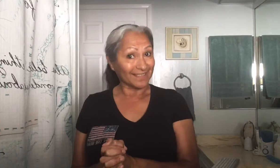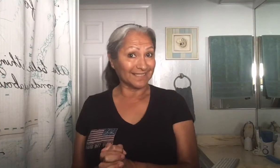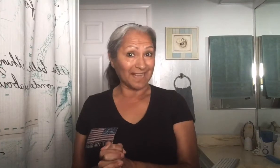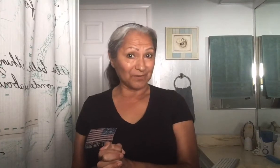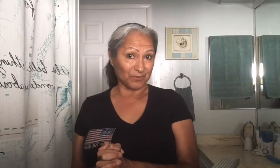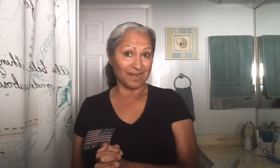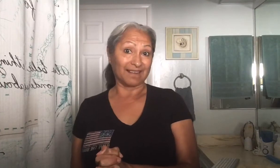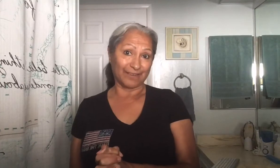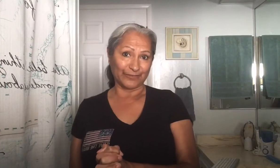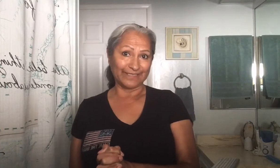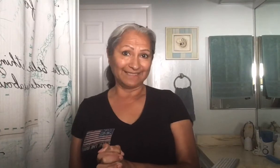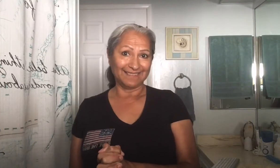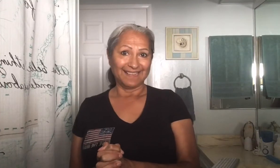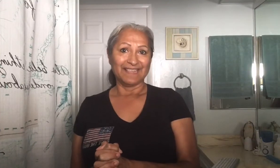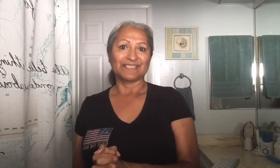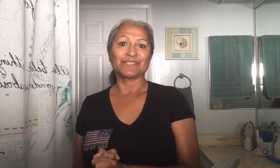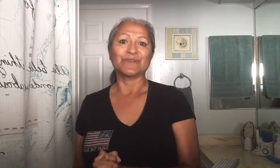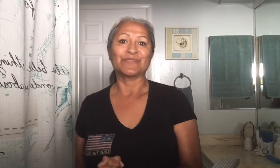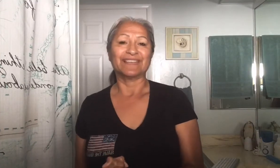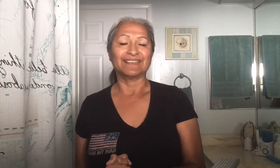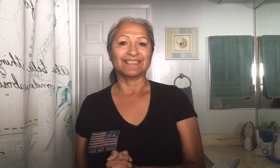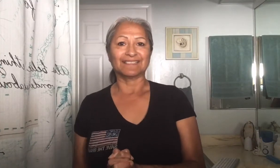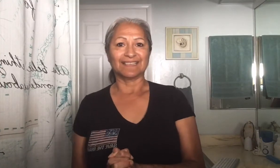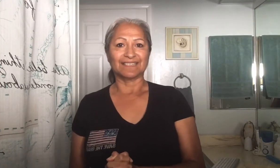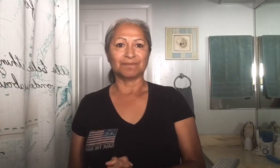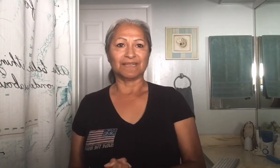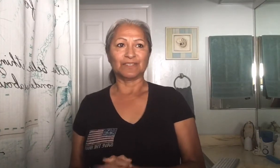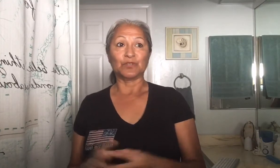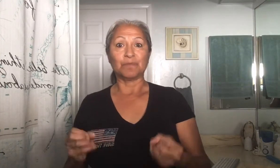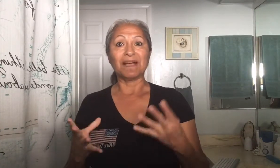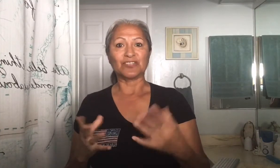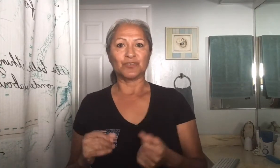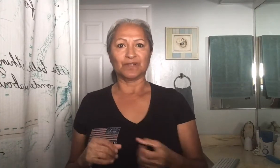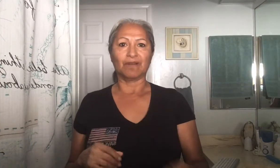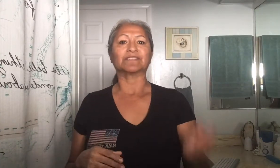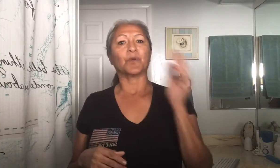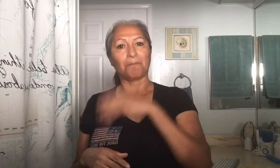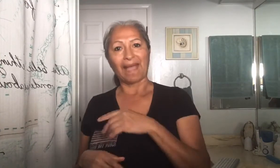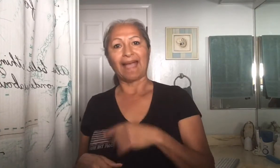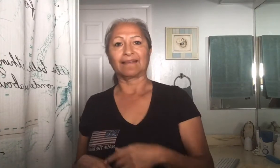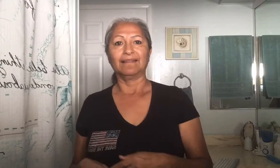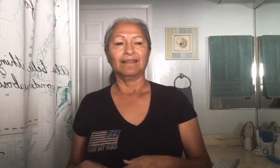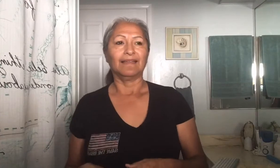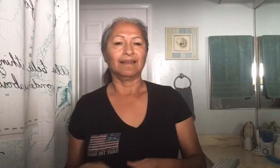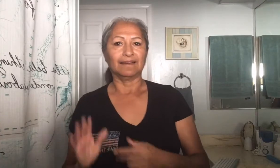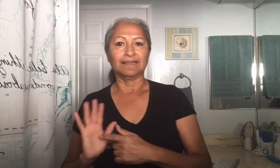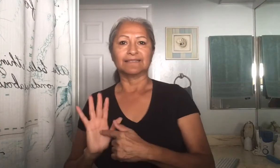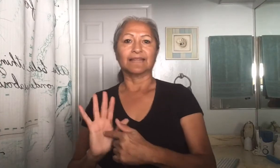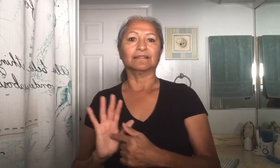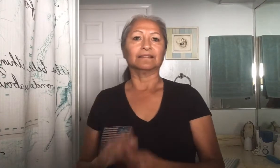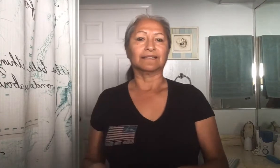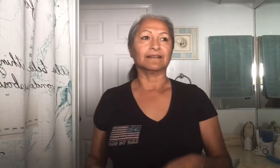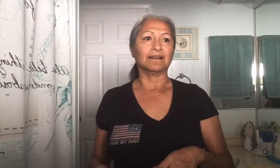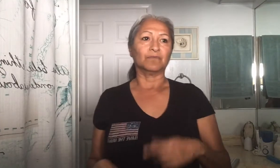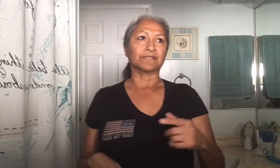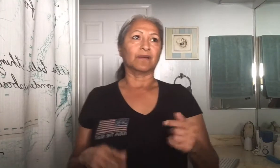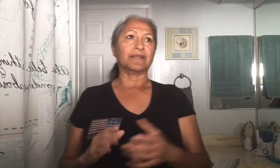sign what we're not covering so that it doesn't get to be too much. You can always go back and take a look at what's already out